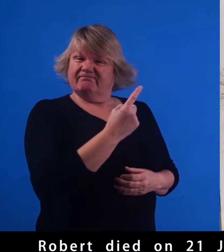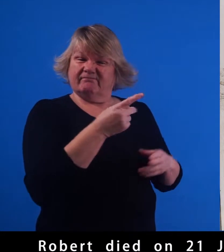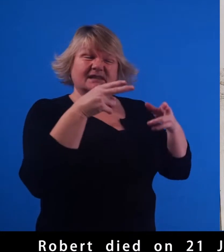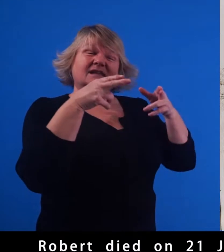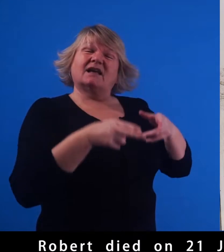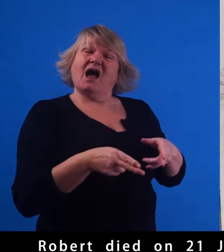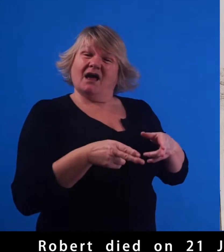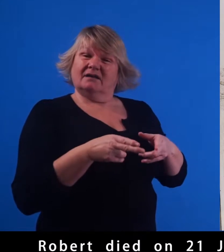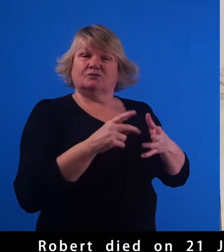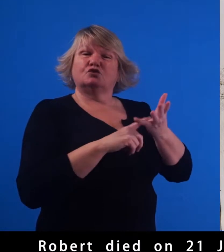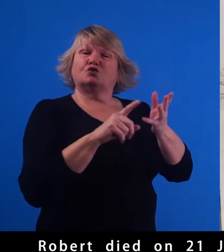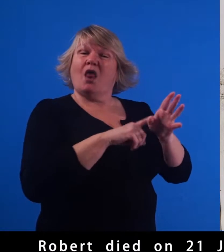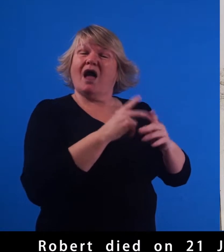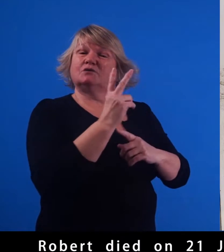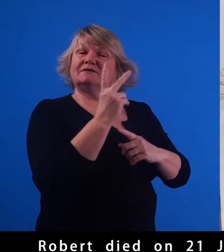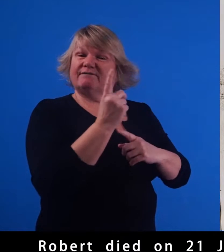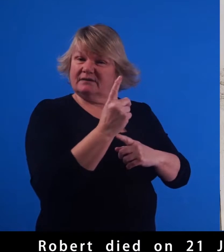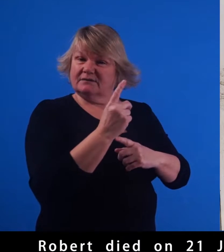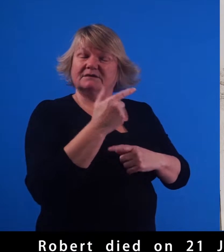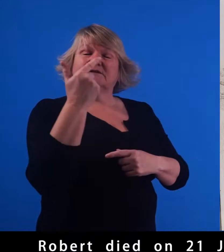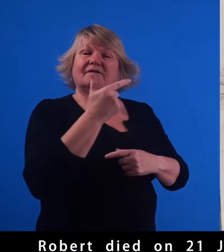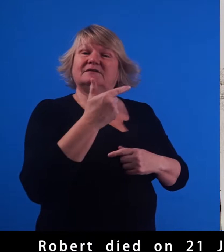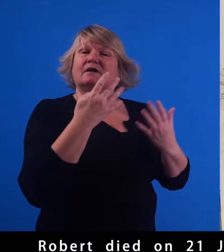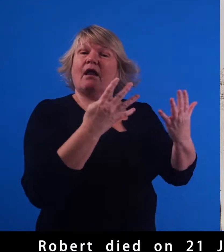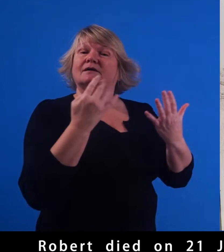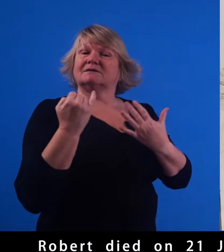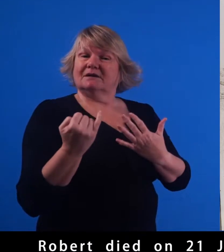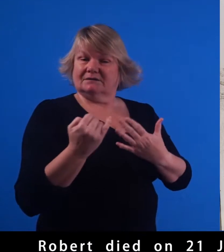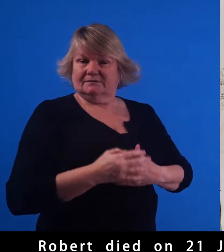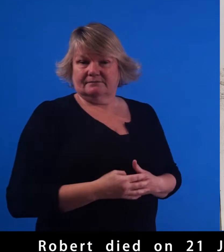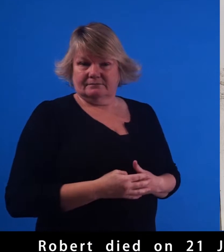Robert died on the 21st July 1796.